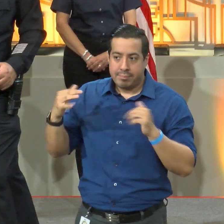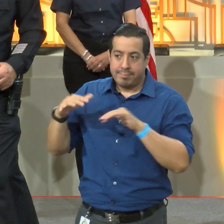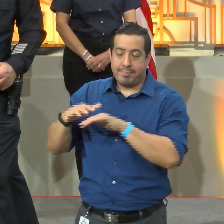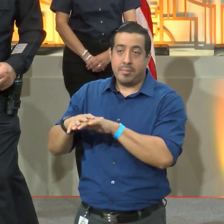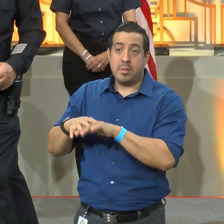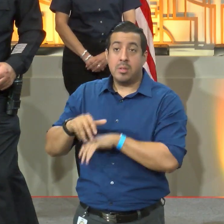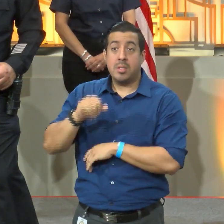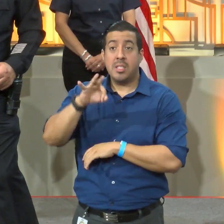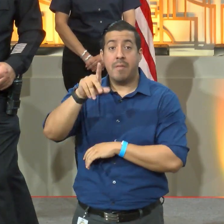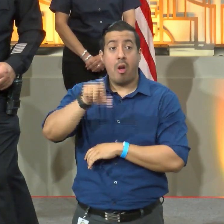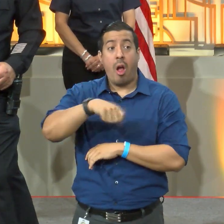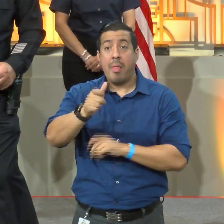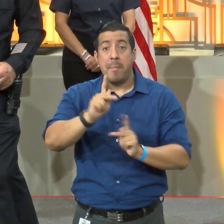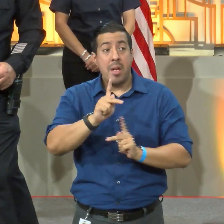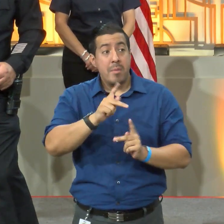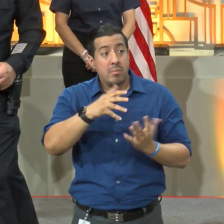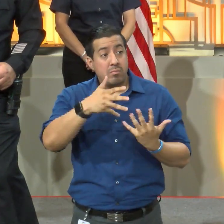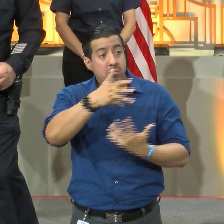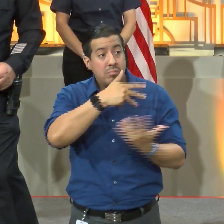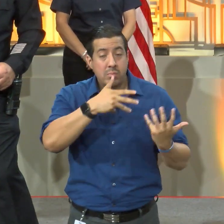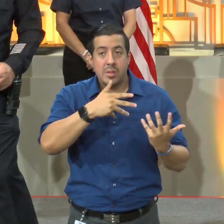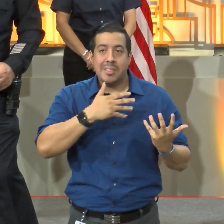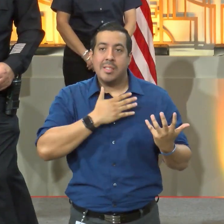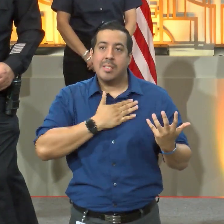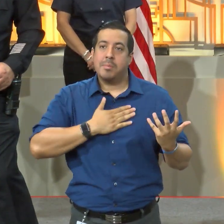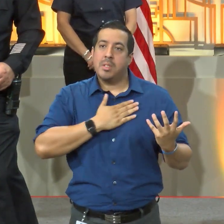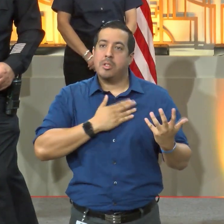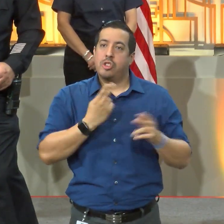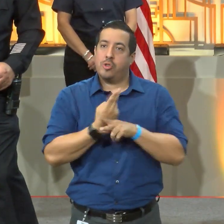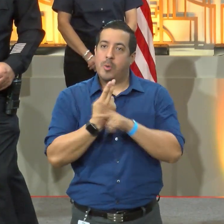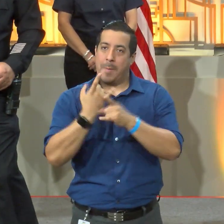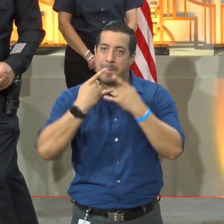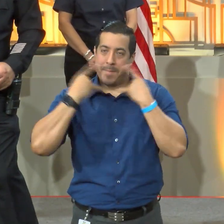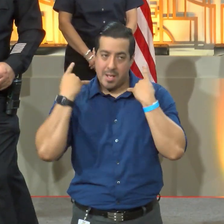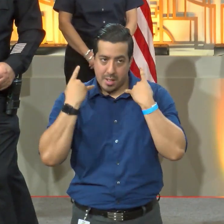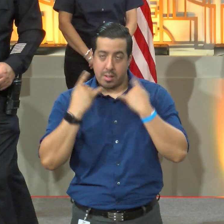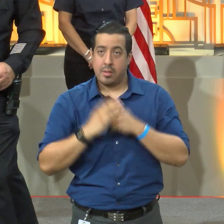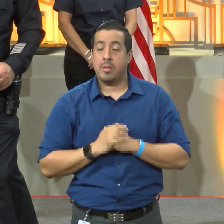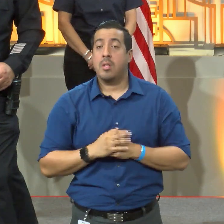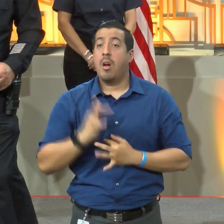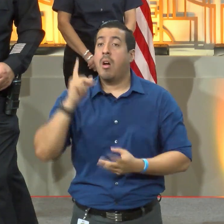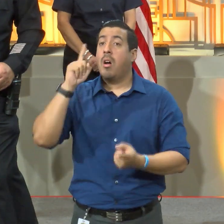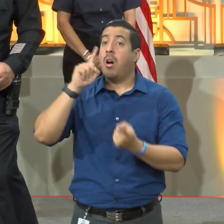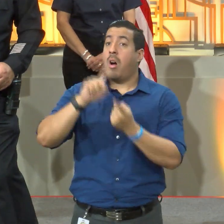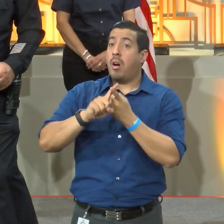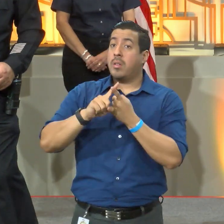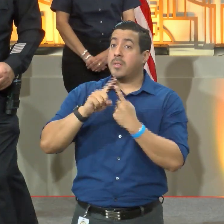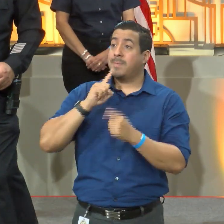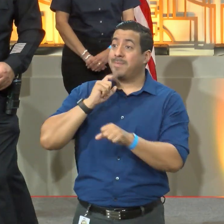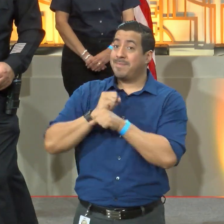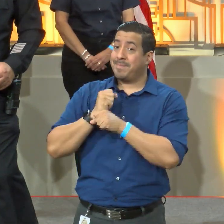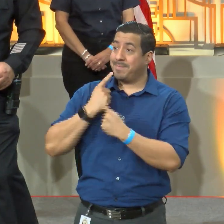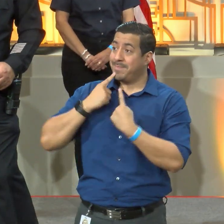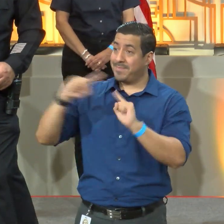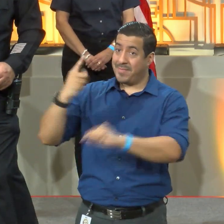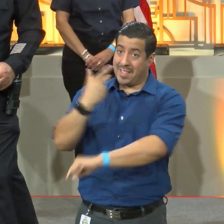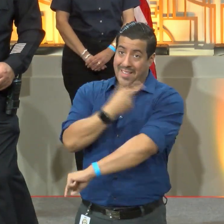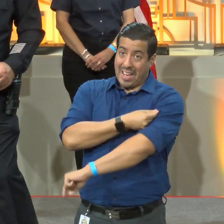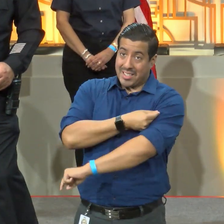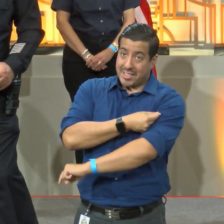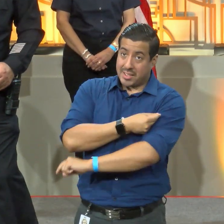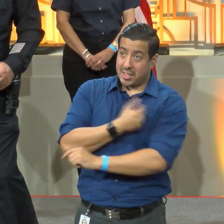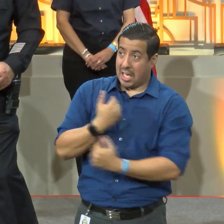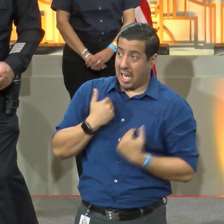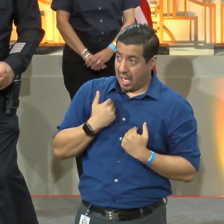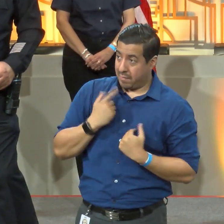in the midst of other people, please put these masks on. Until an effective vaccine comes